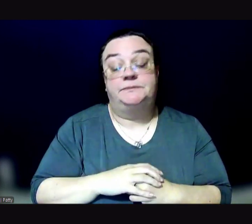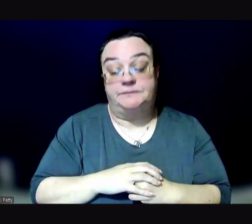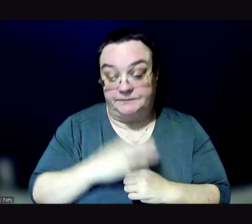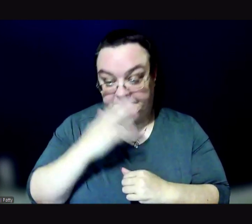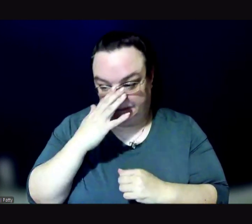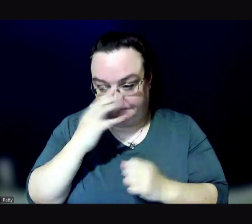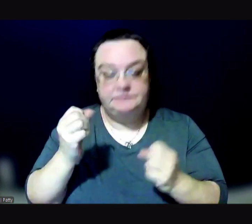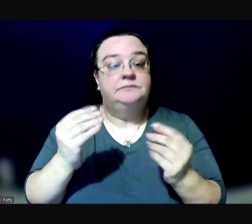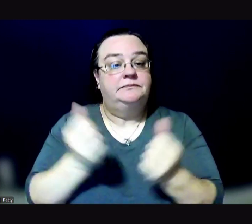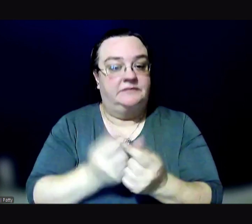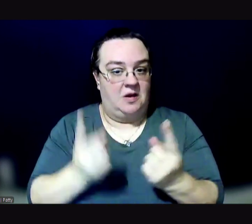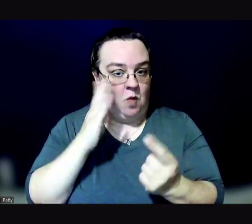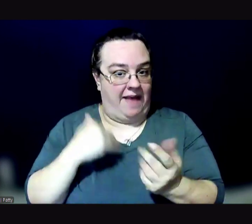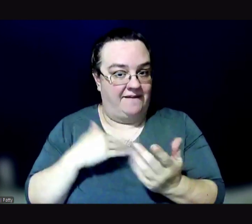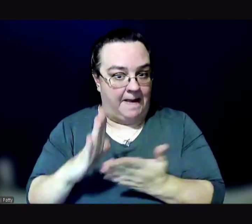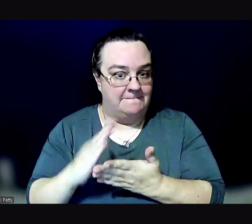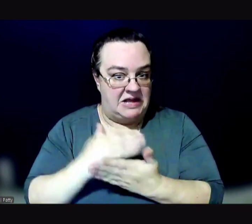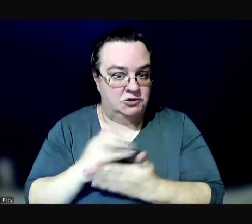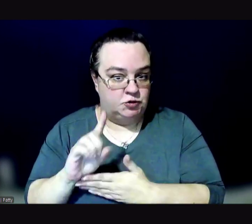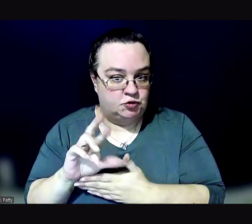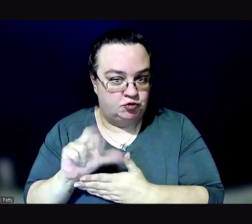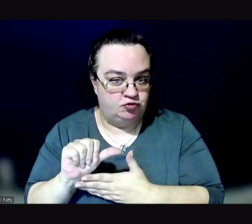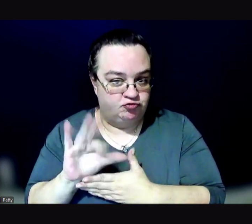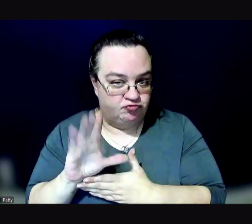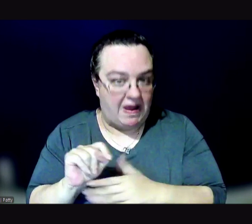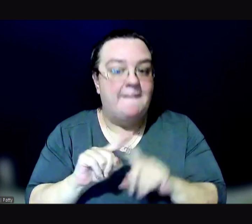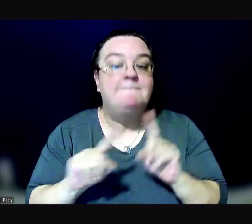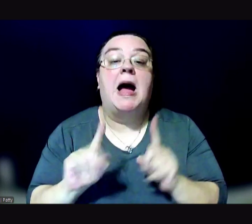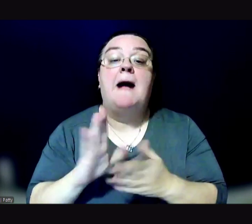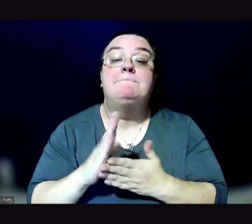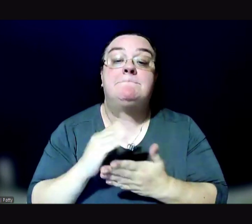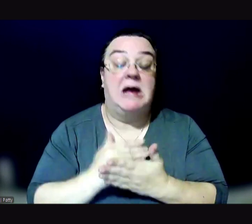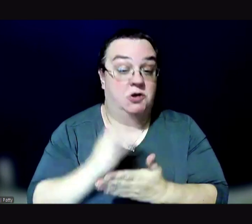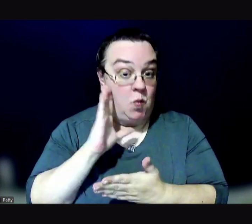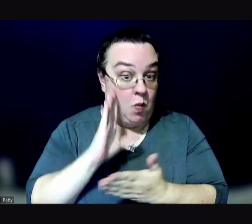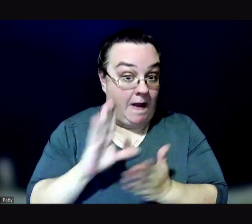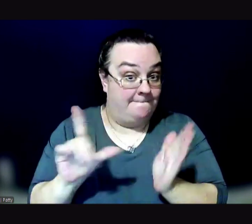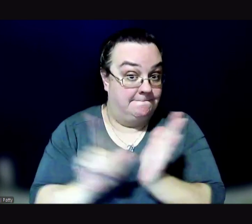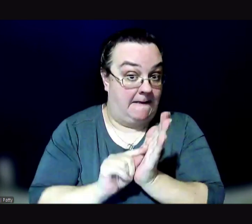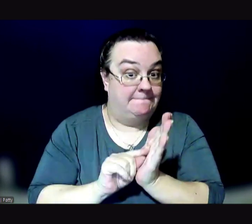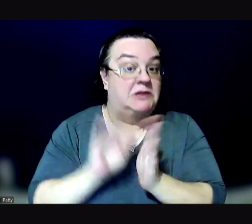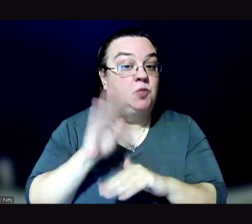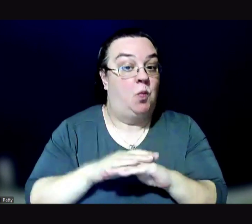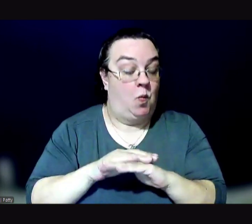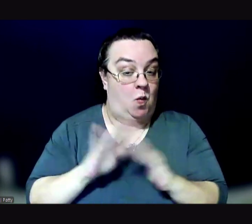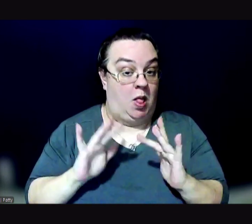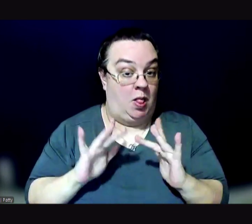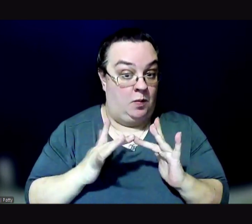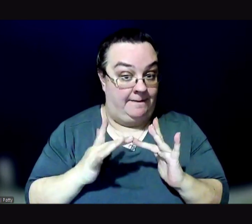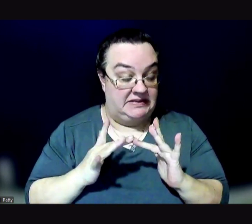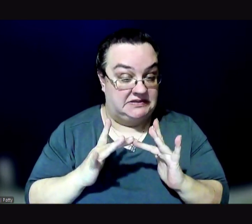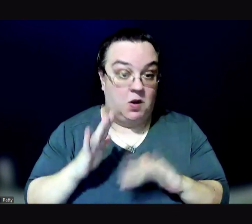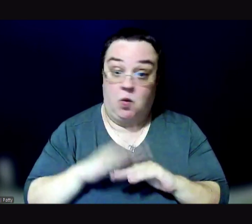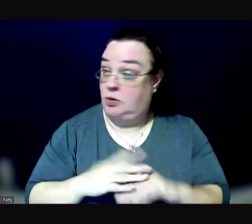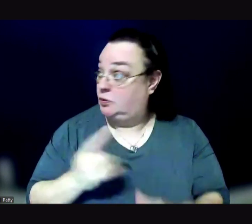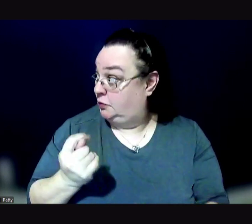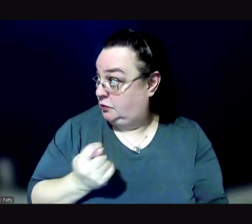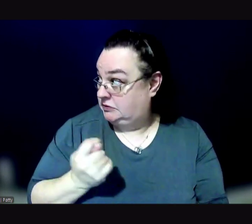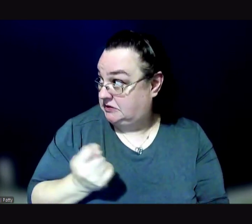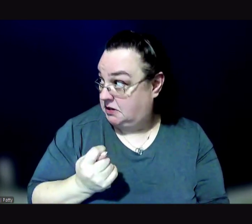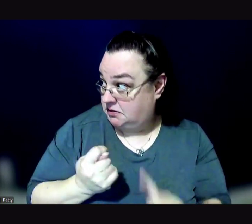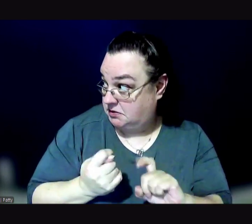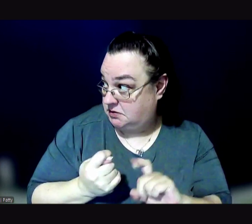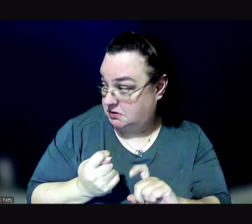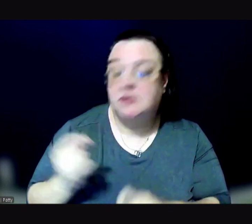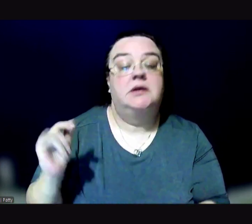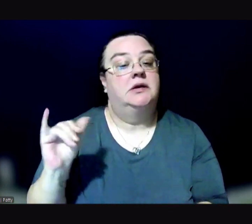everyone will have their budget drafts, but the budget will be published on the website on Tuesday?